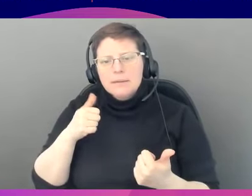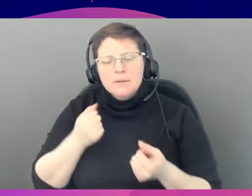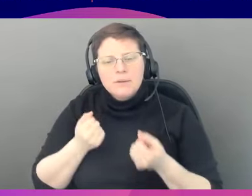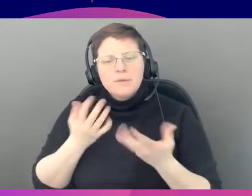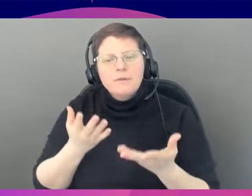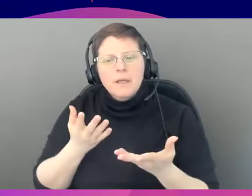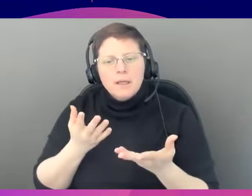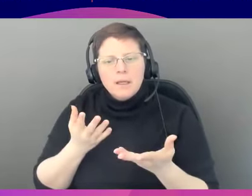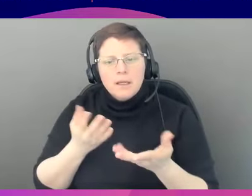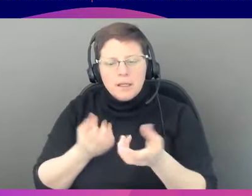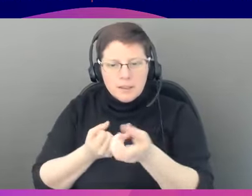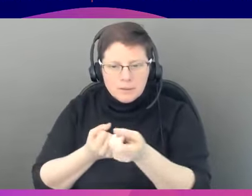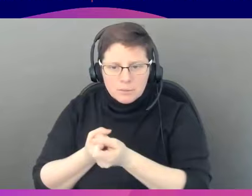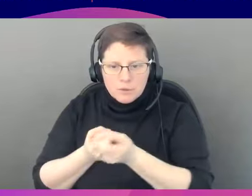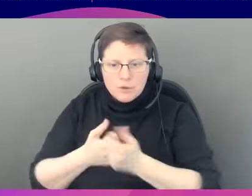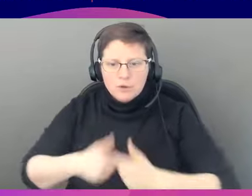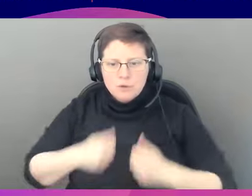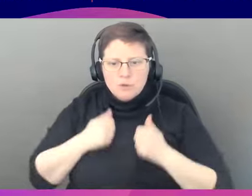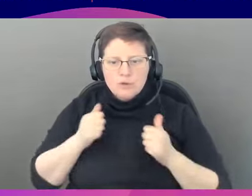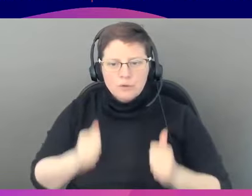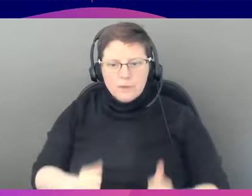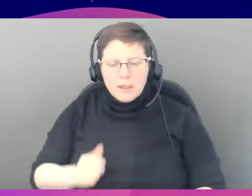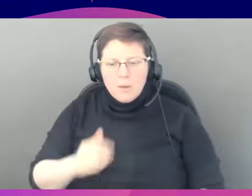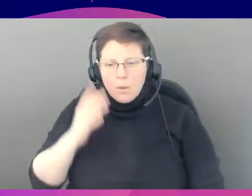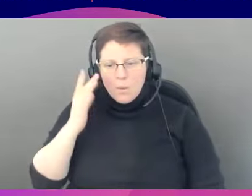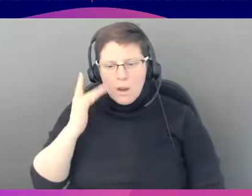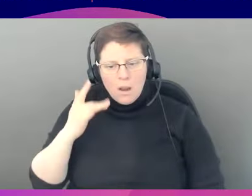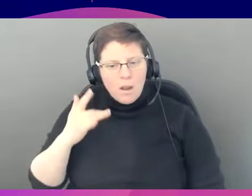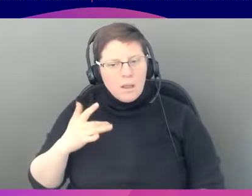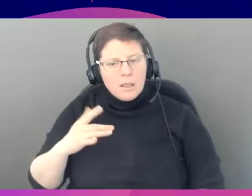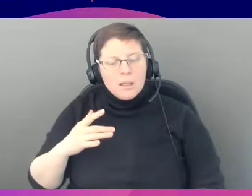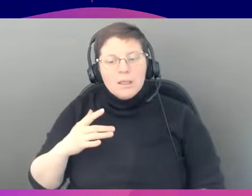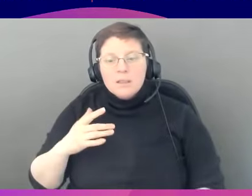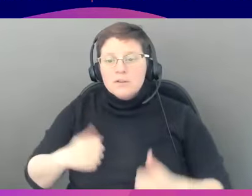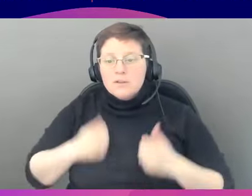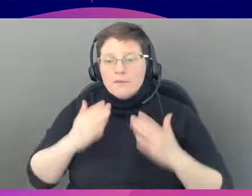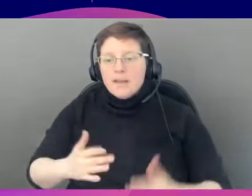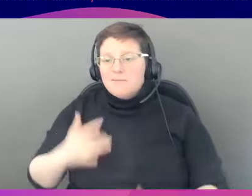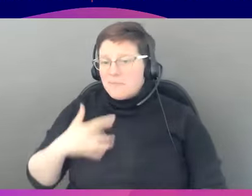in the community, given that the survivors are often isolated?